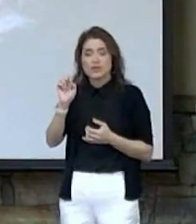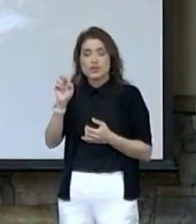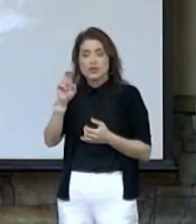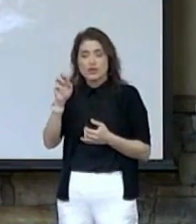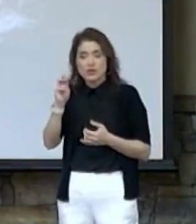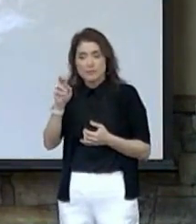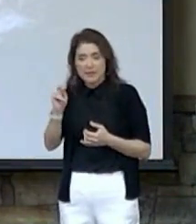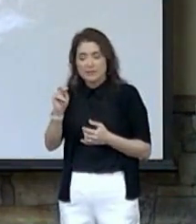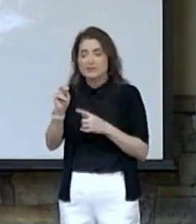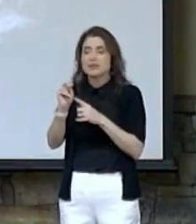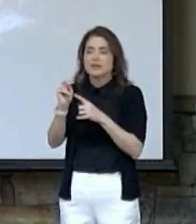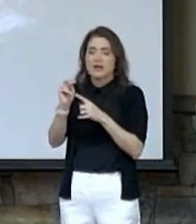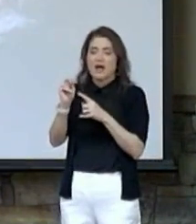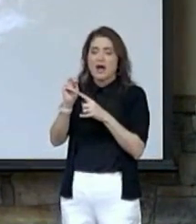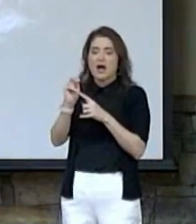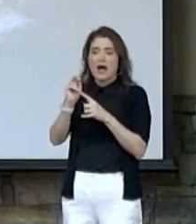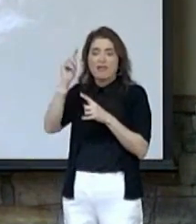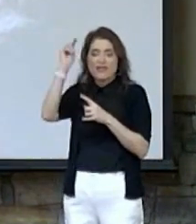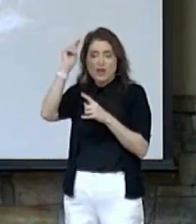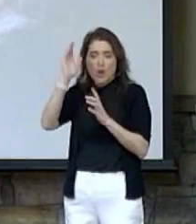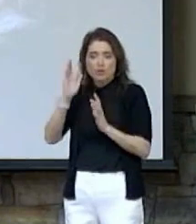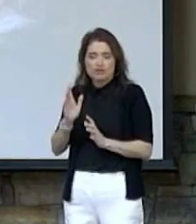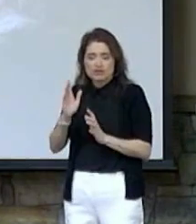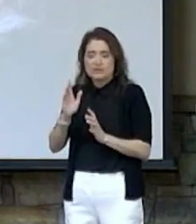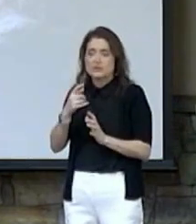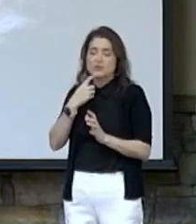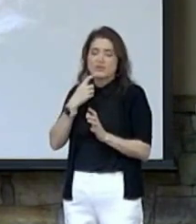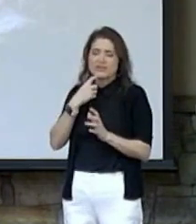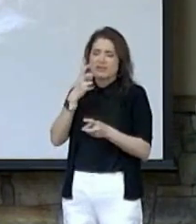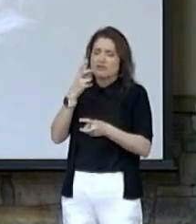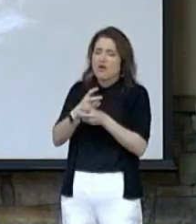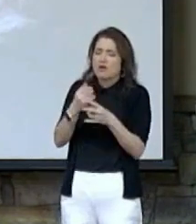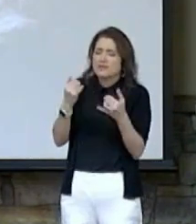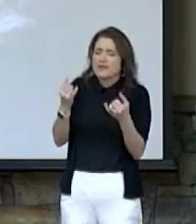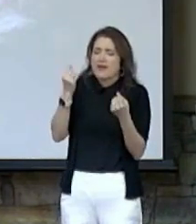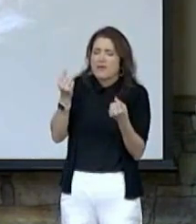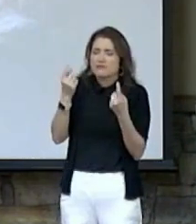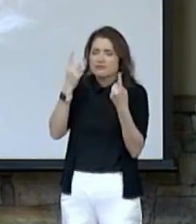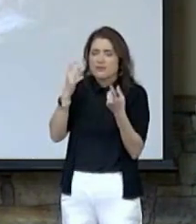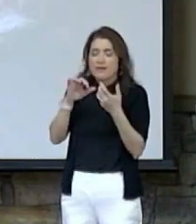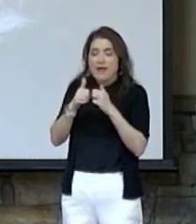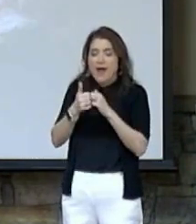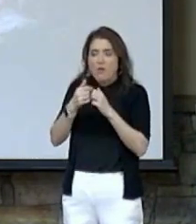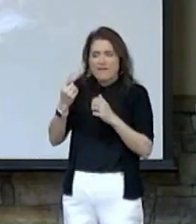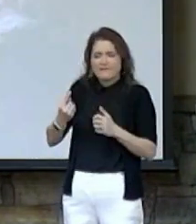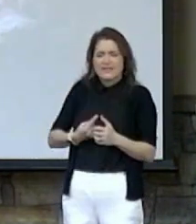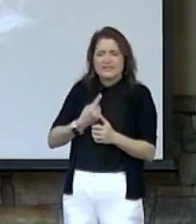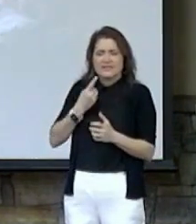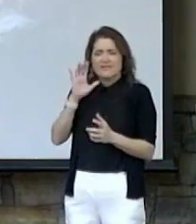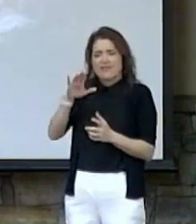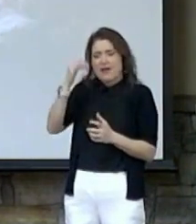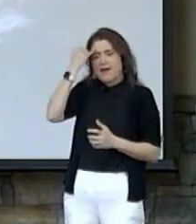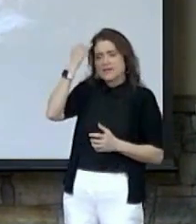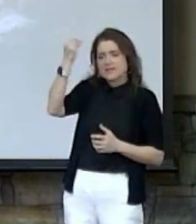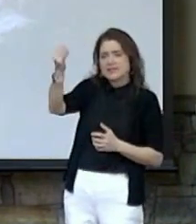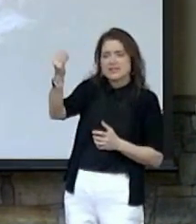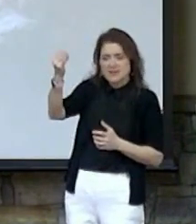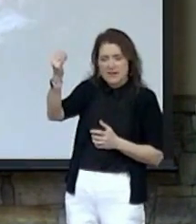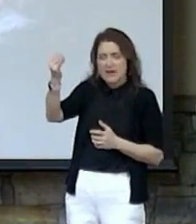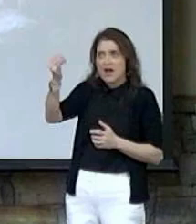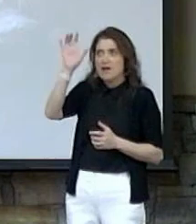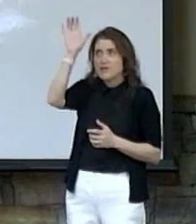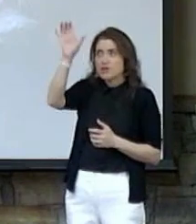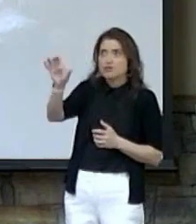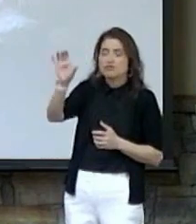a profound theologian, would say this: it is hard today to understand just how offensive the idea of a